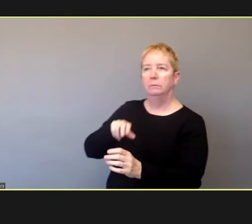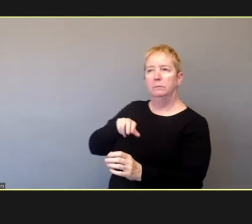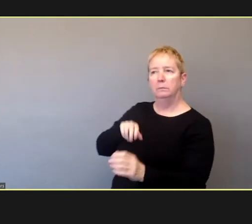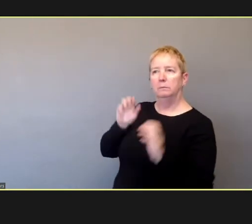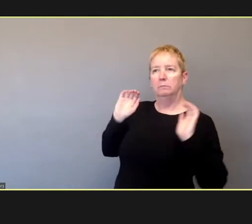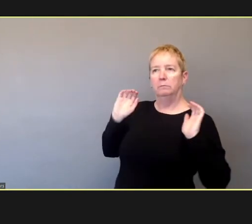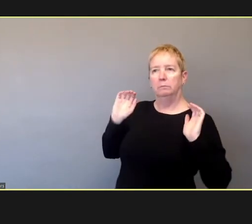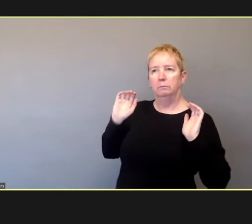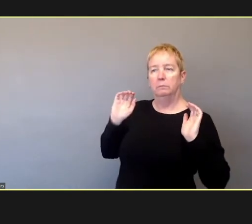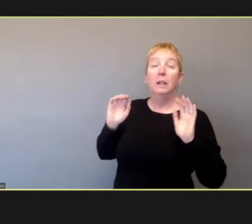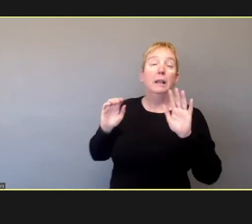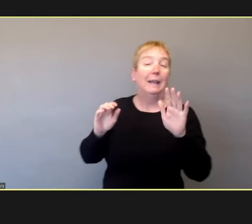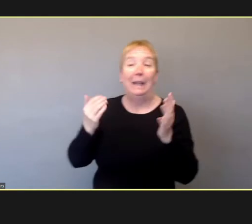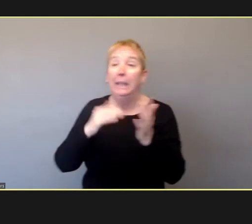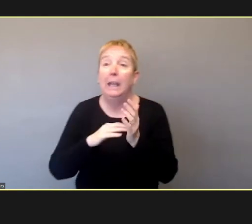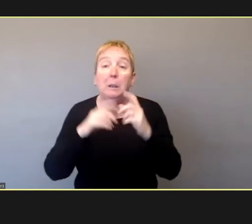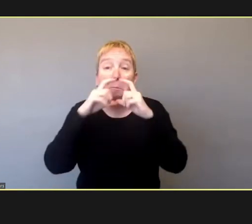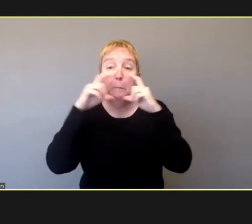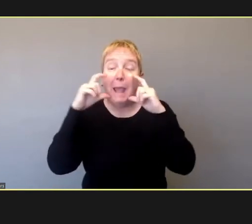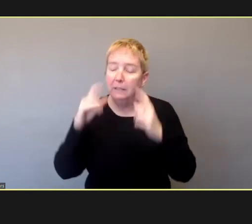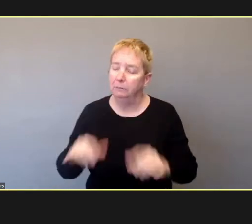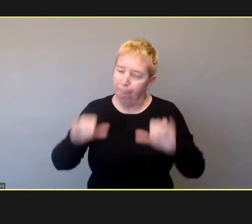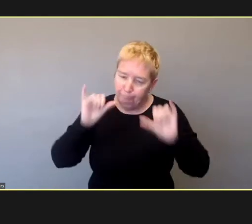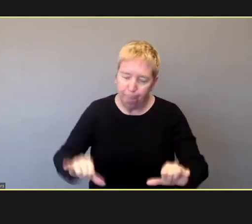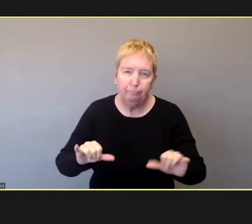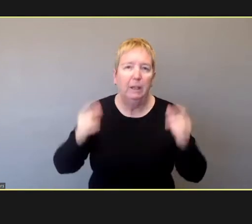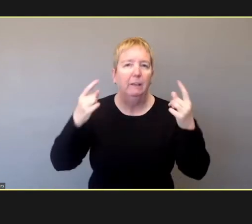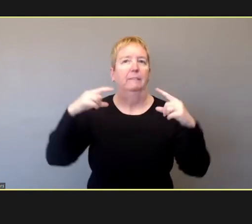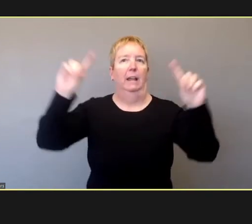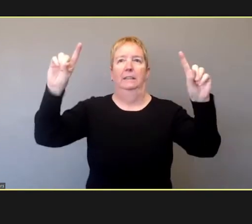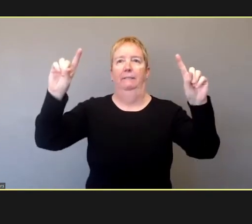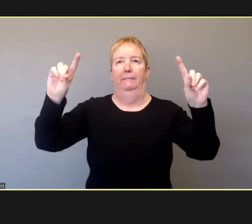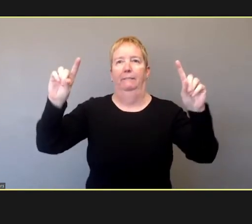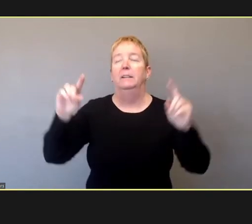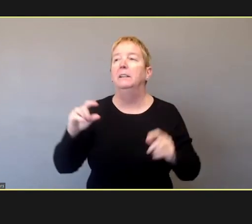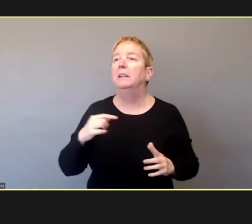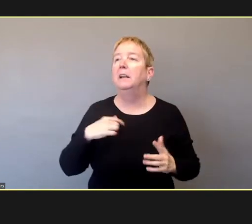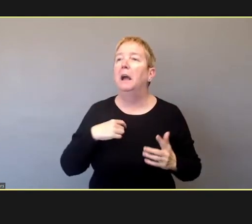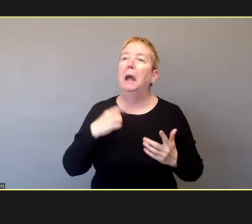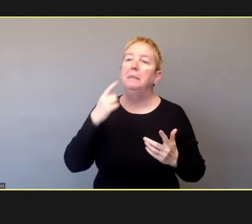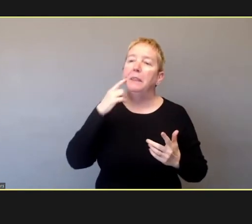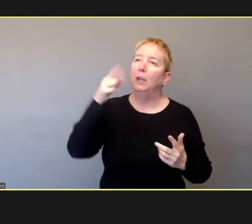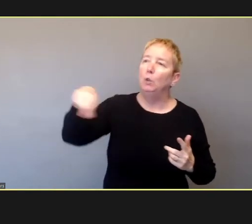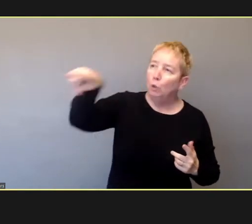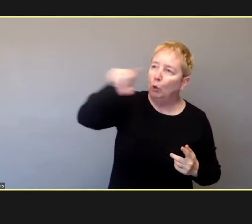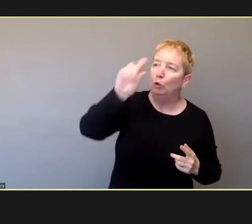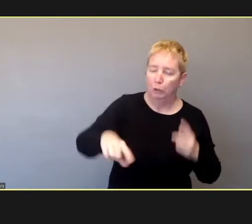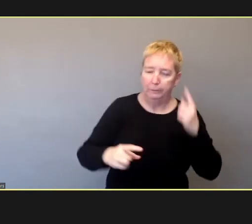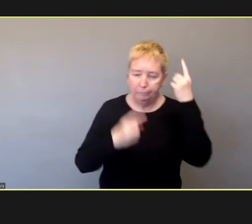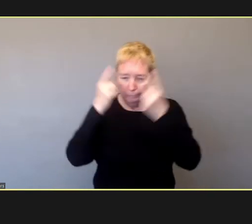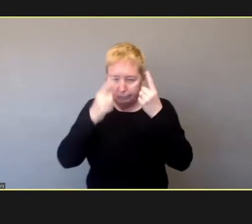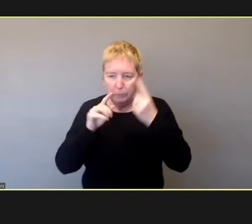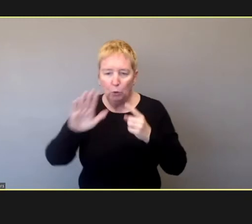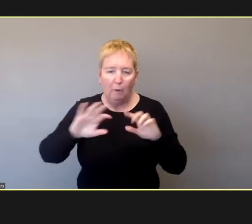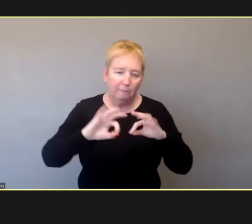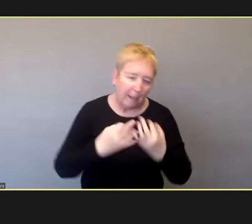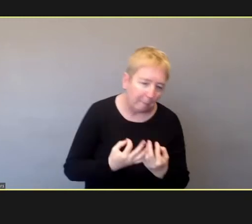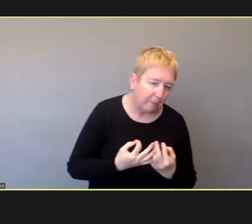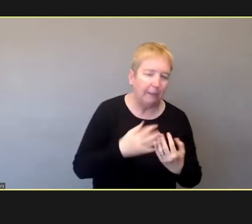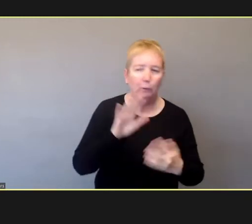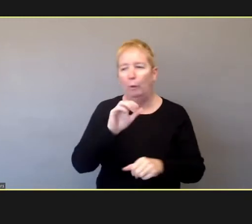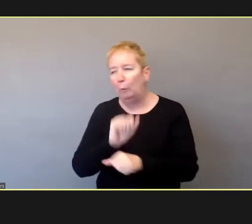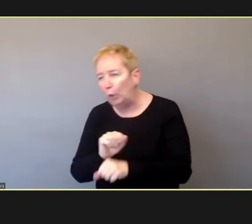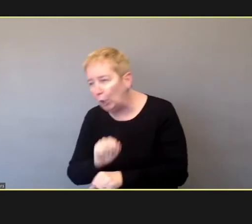were 2 weeks ago. Most people should really consider, based on the people in their family and contacts and the like, how careful they need to